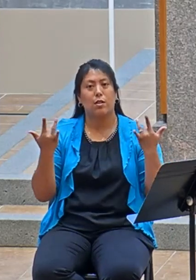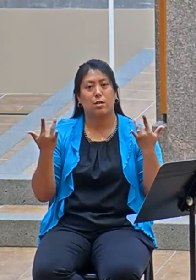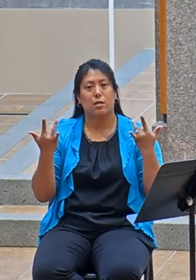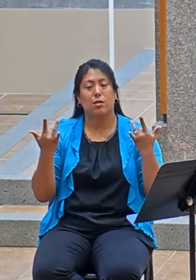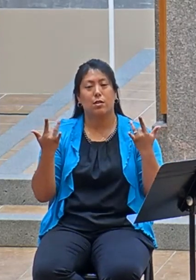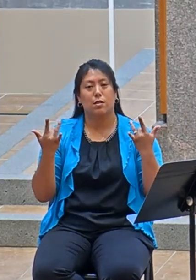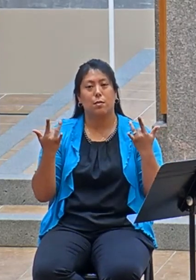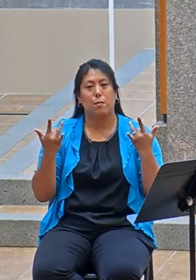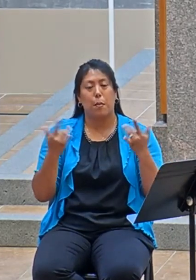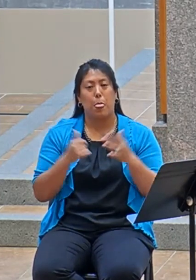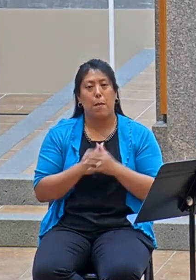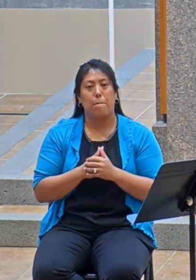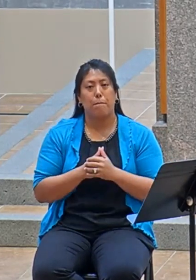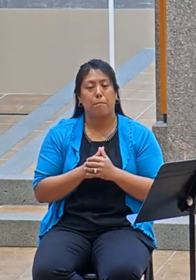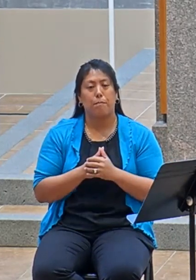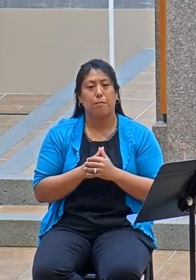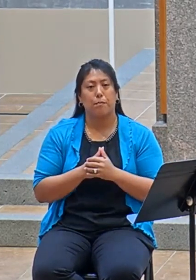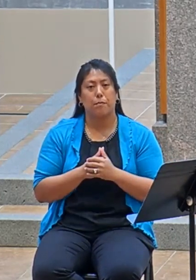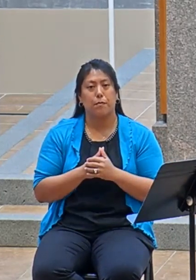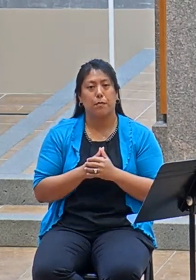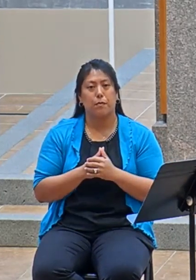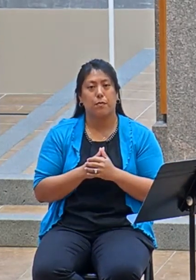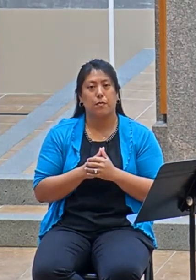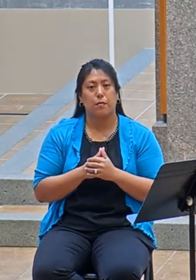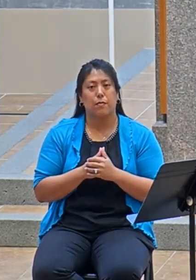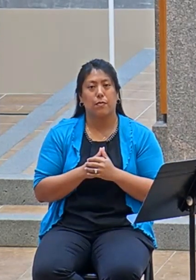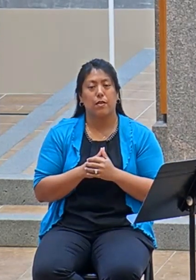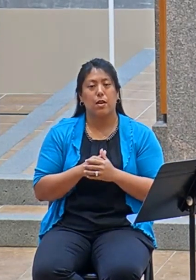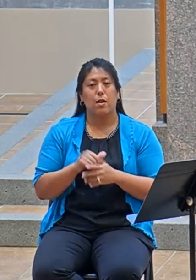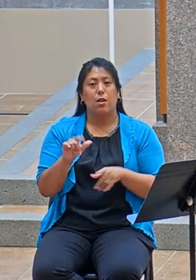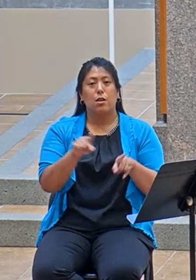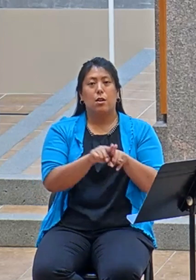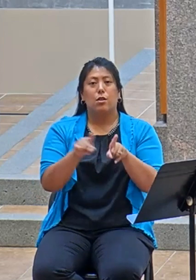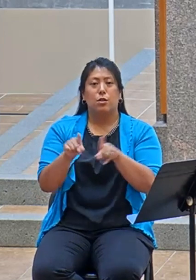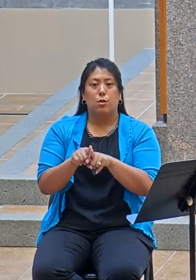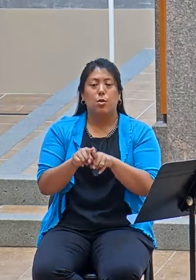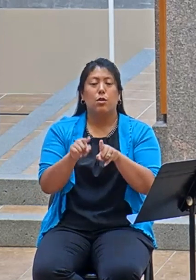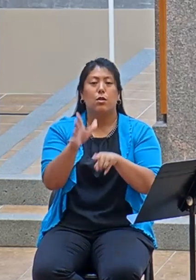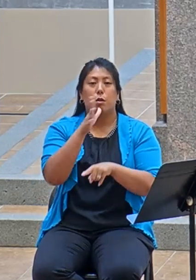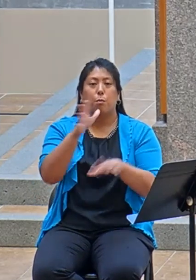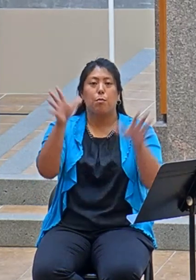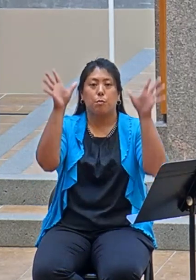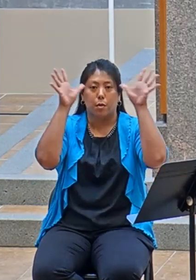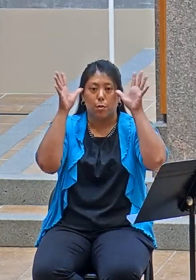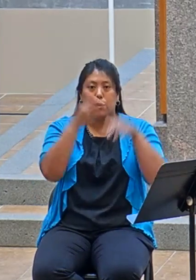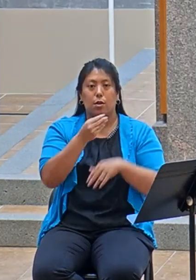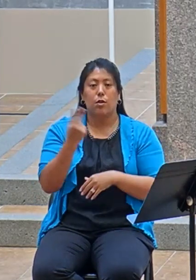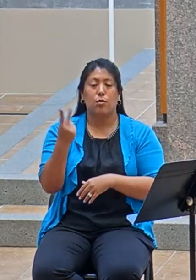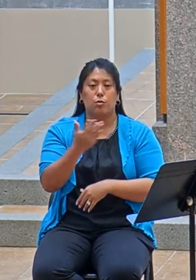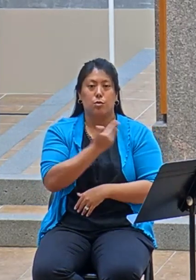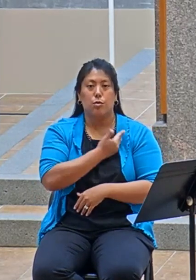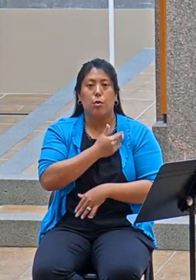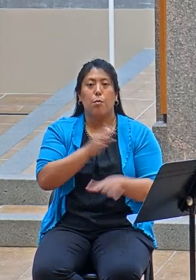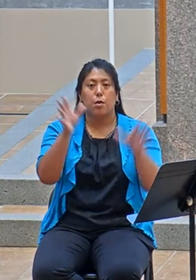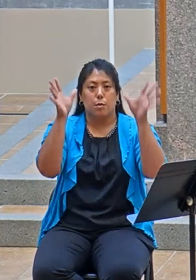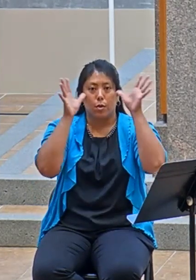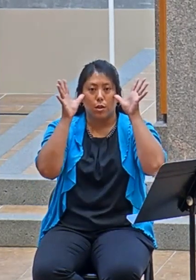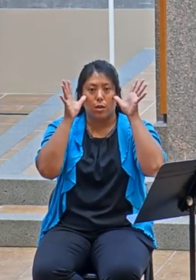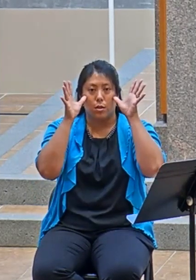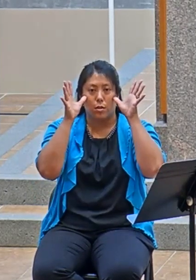sunset, or maybe it's as simple as a doe greeting you with 2 fawns early in the morning.